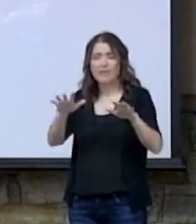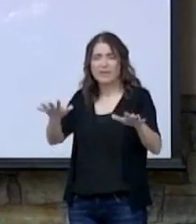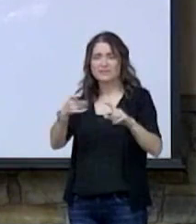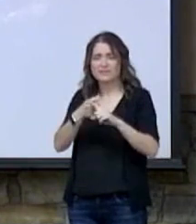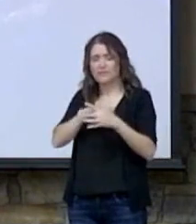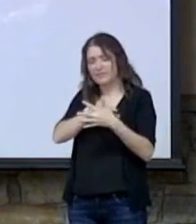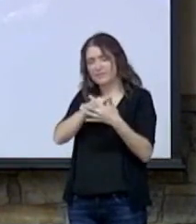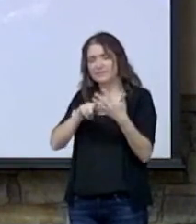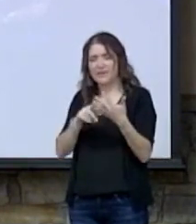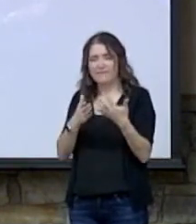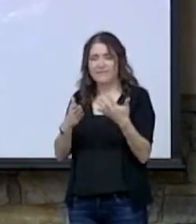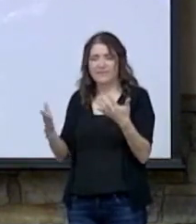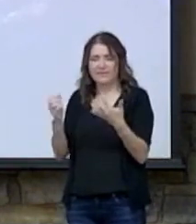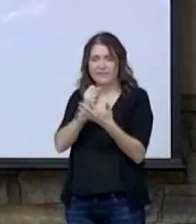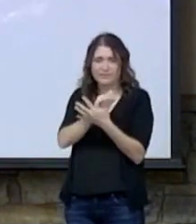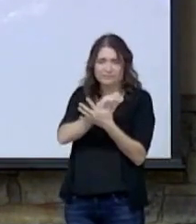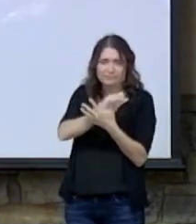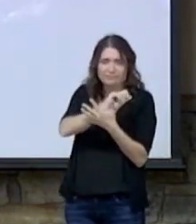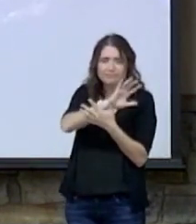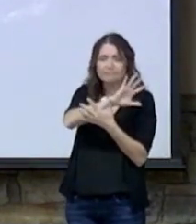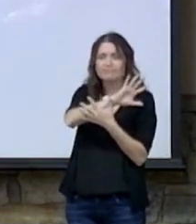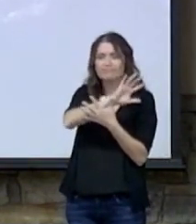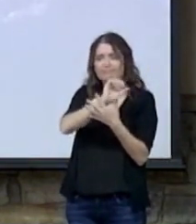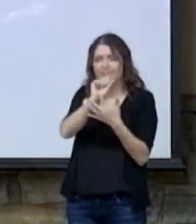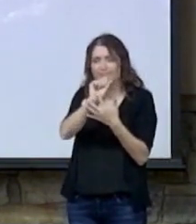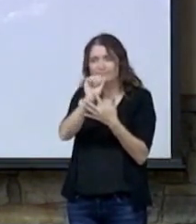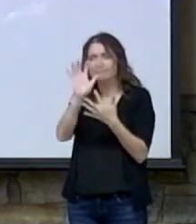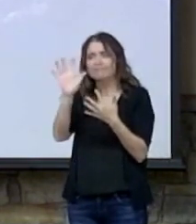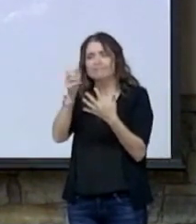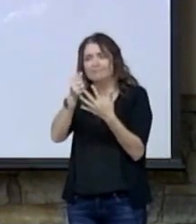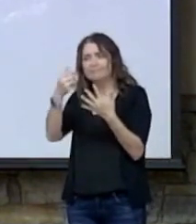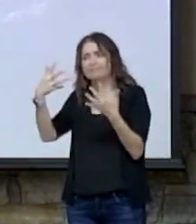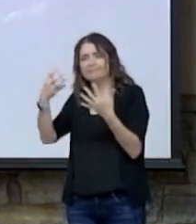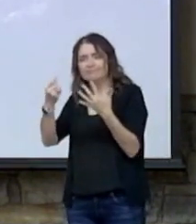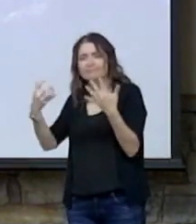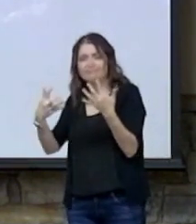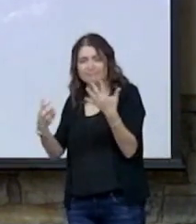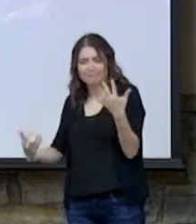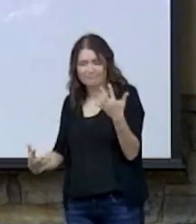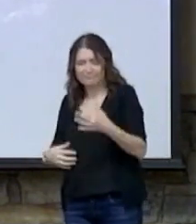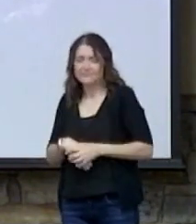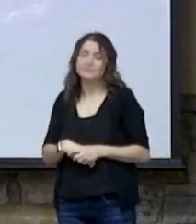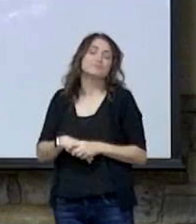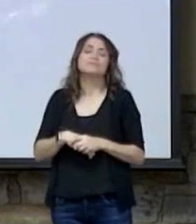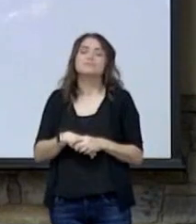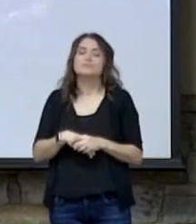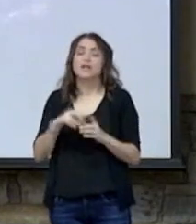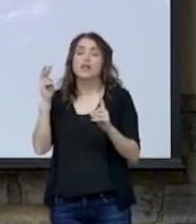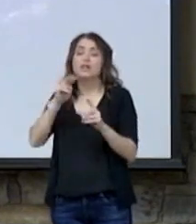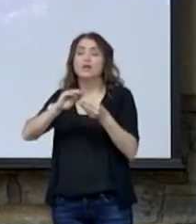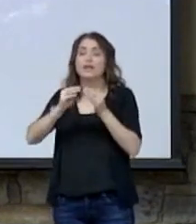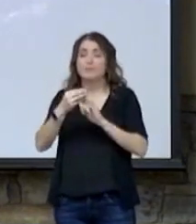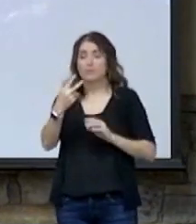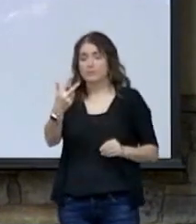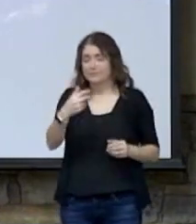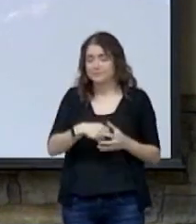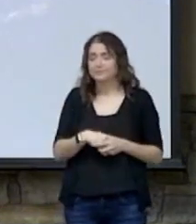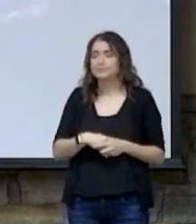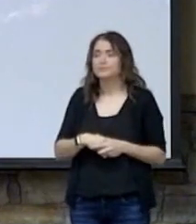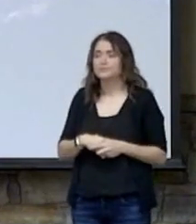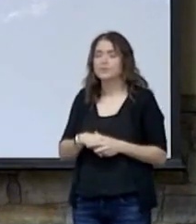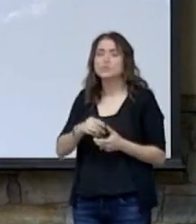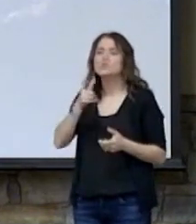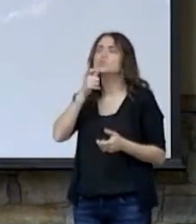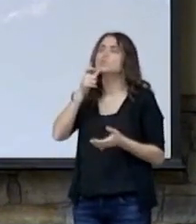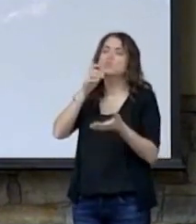from these five things. Let's look at verse number 3. who forgives all your